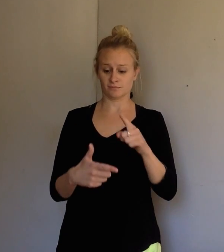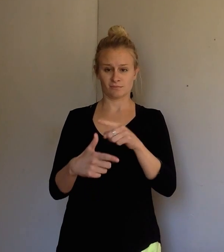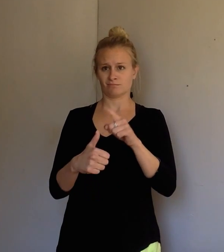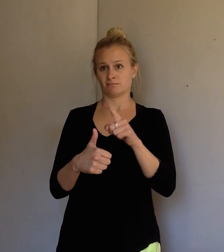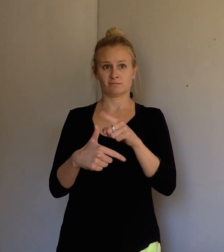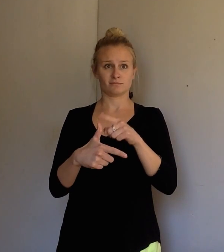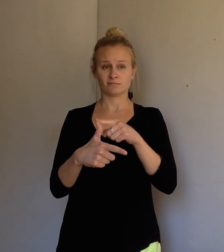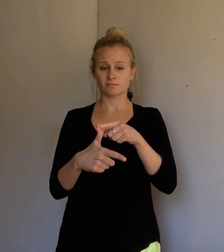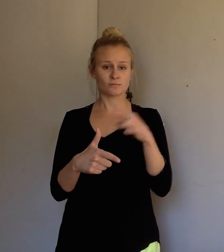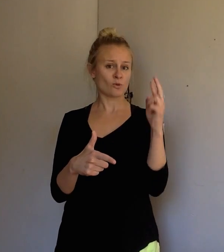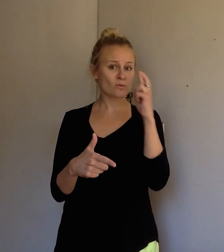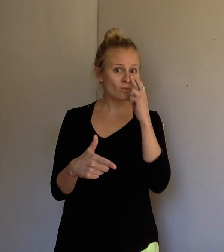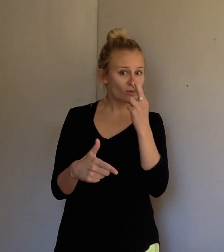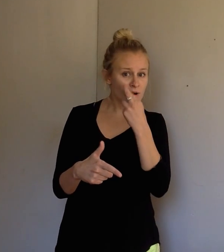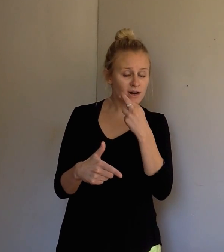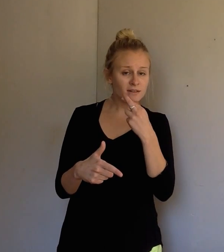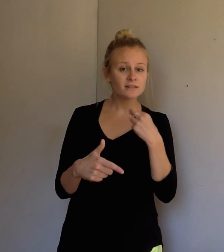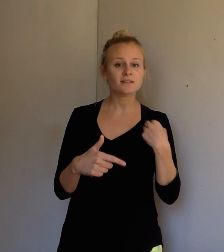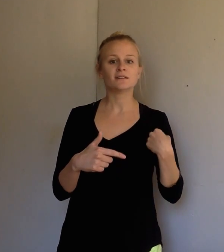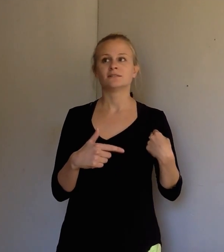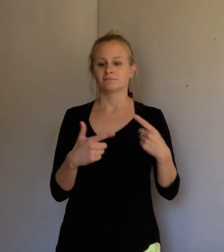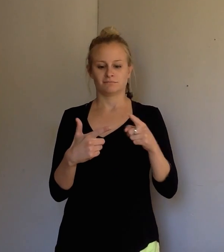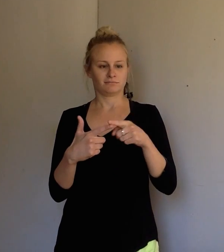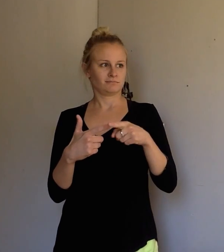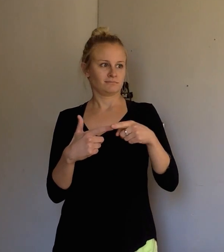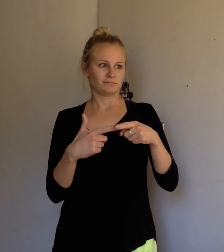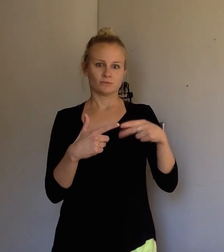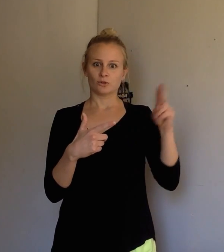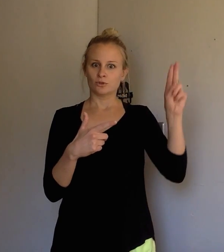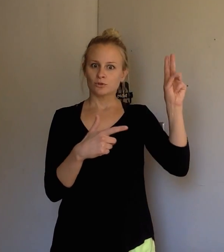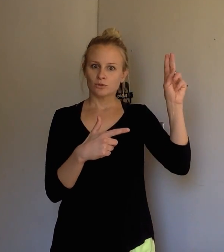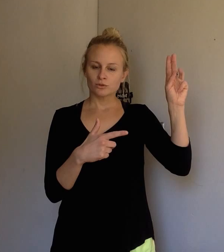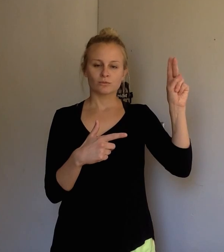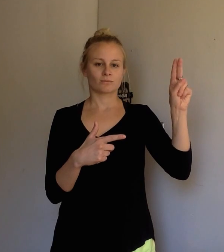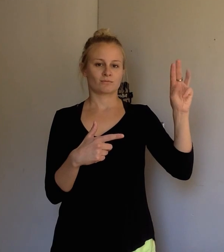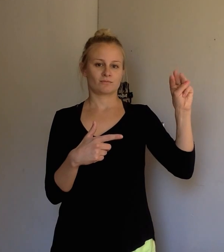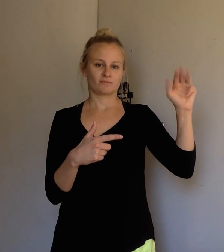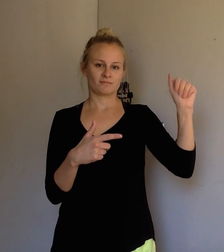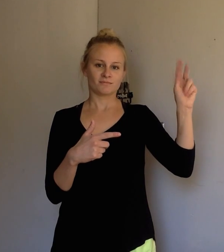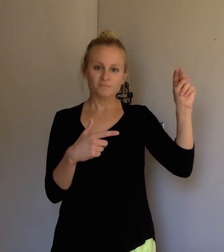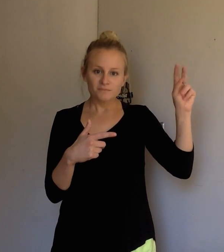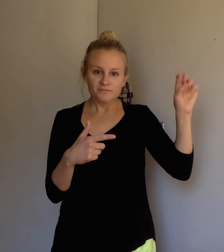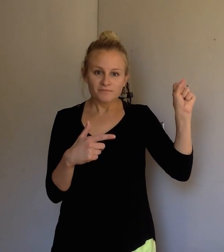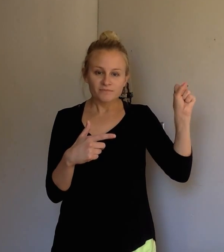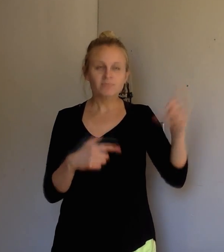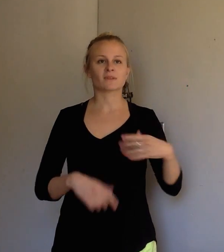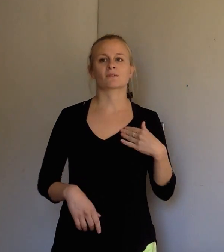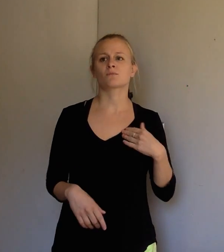humans, primates, rats, you find it associated with things like tickling. That's the same for humans.